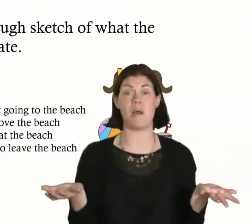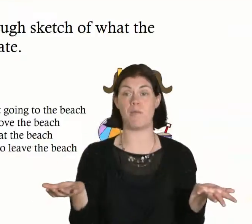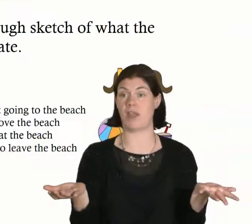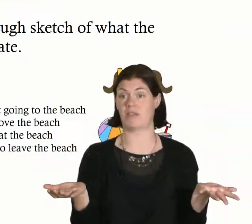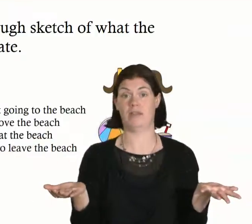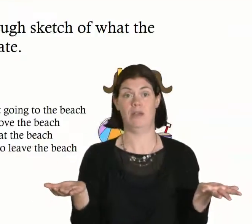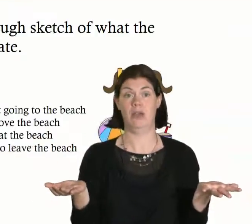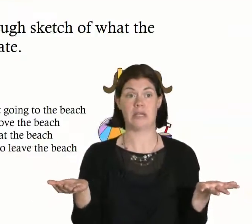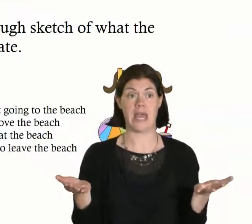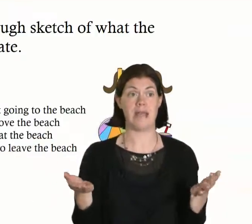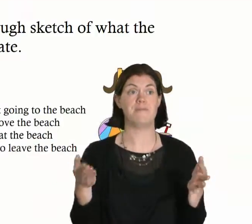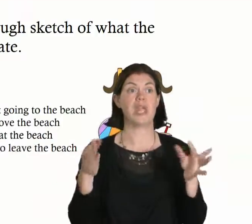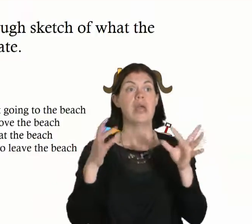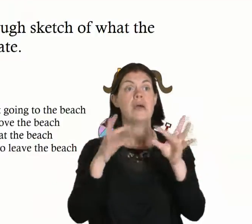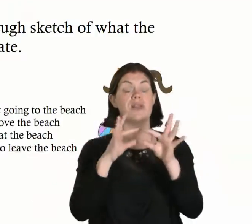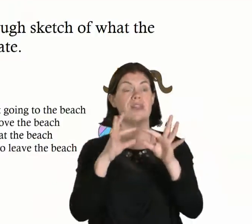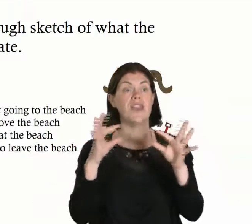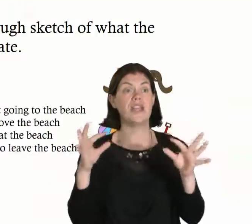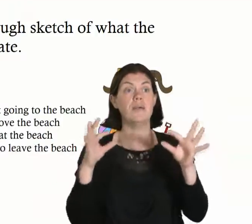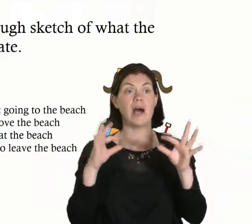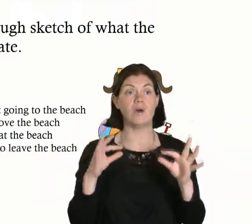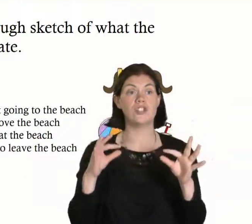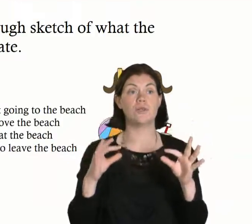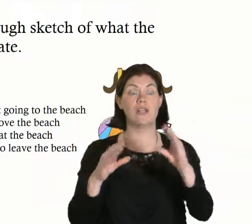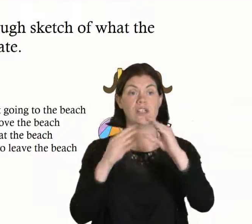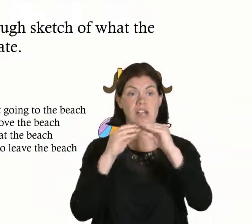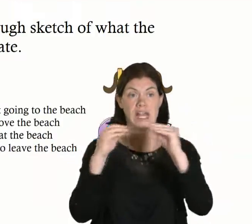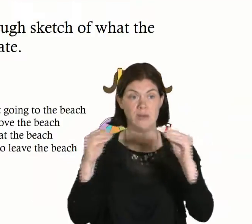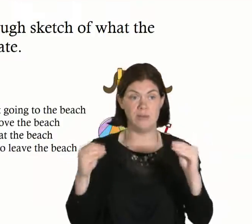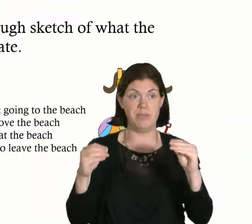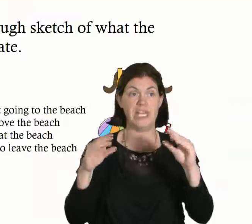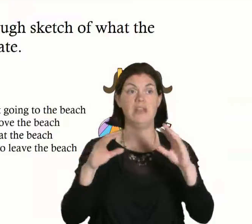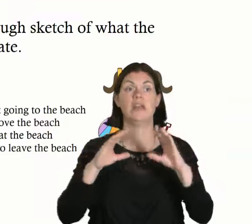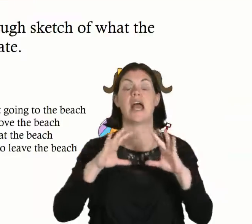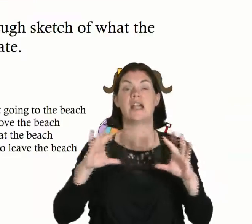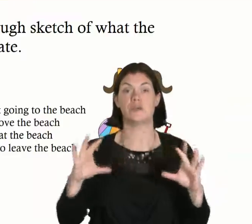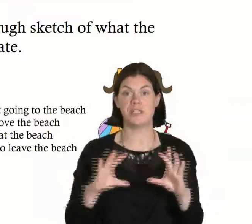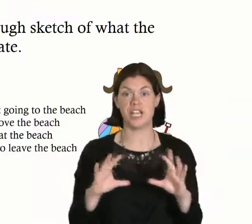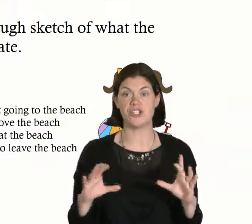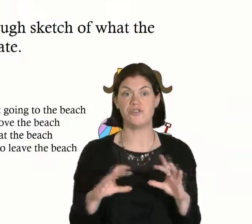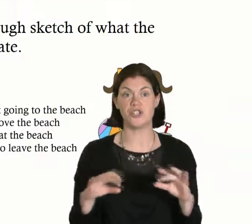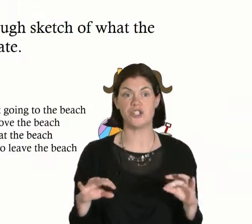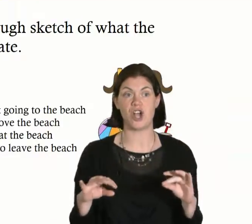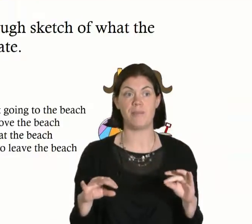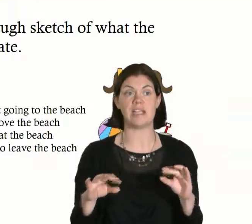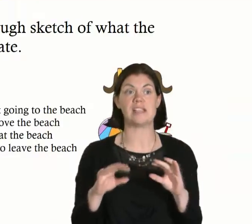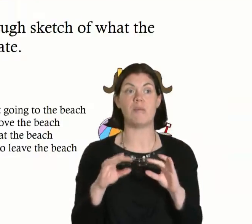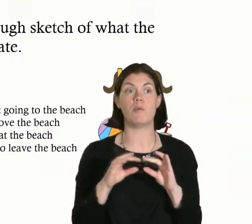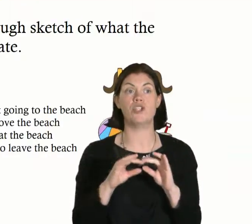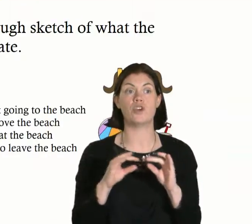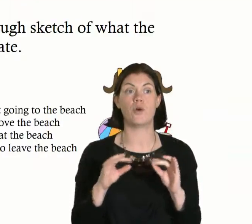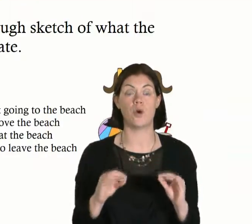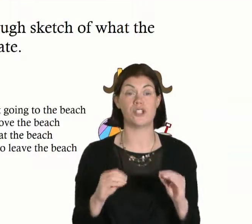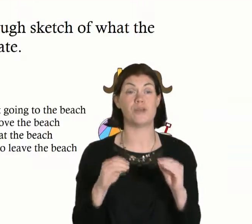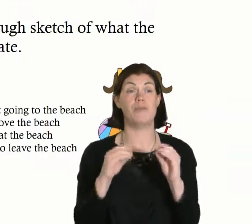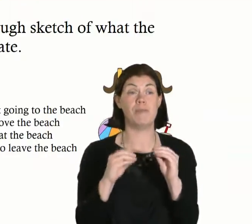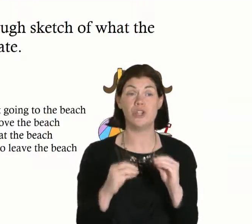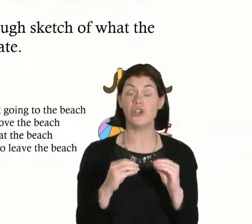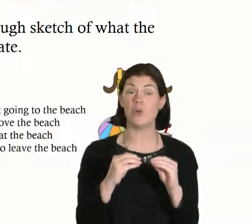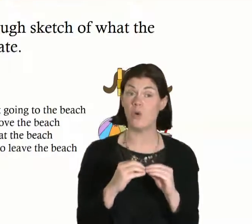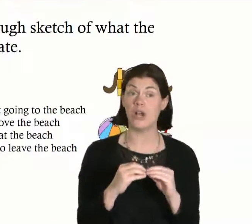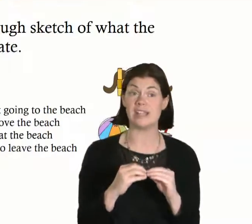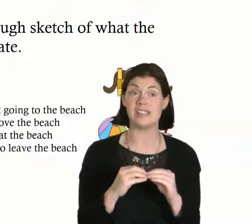you guys come up with, okay? But think about what the title would be and your potential verse topics, and what would your chorus?